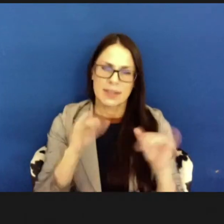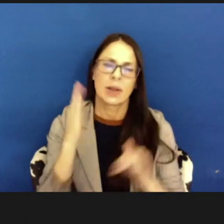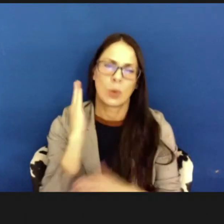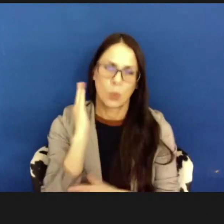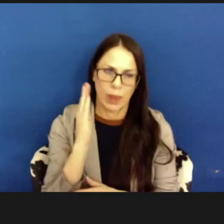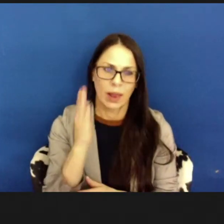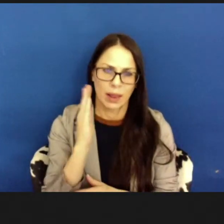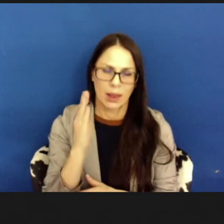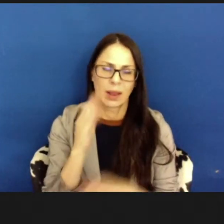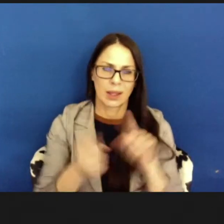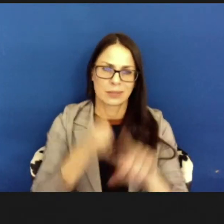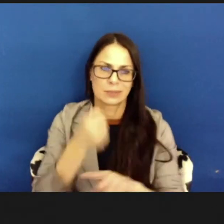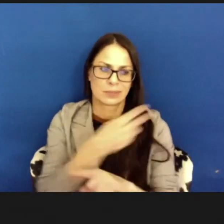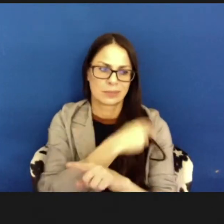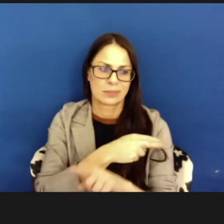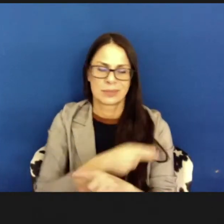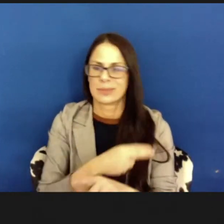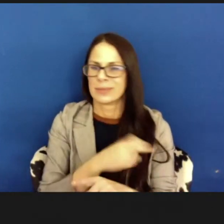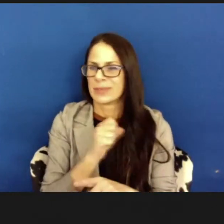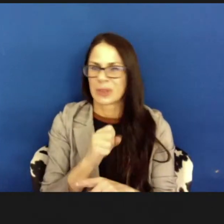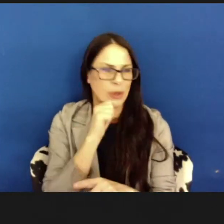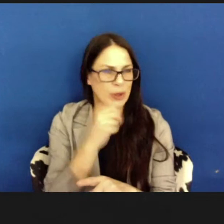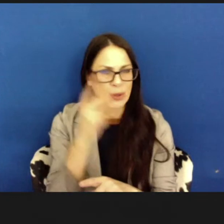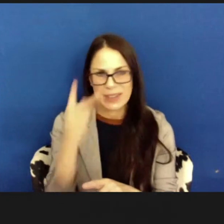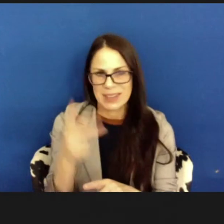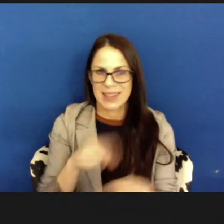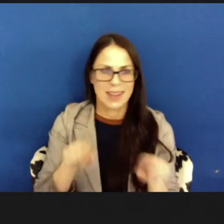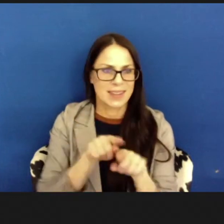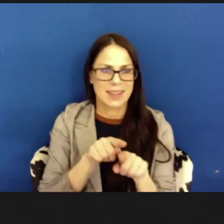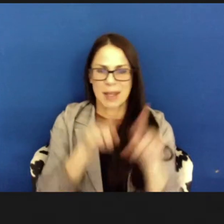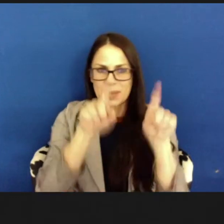the same sort of testing bias that we see with case type data.